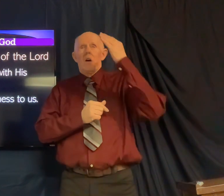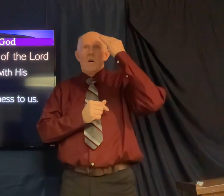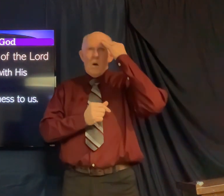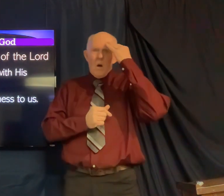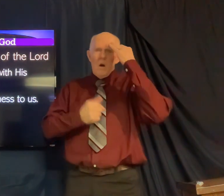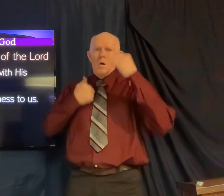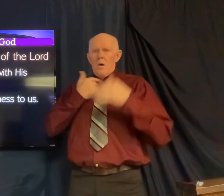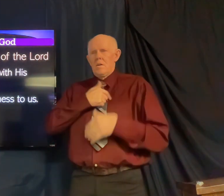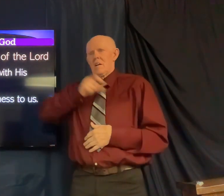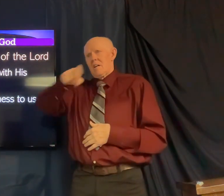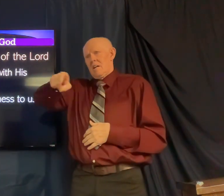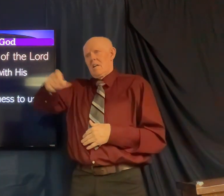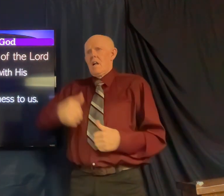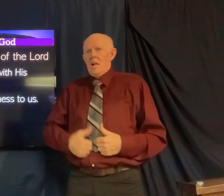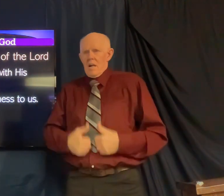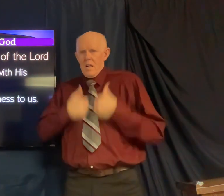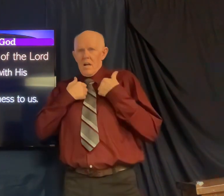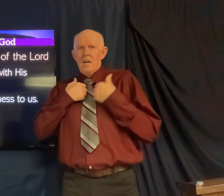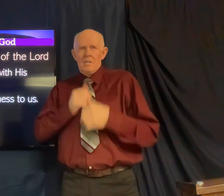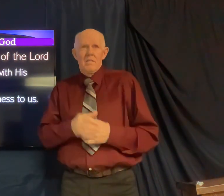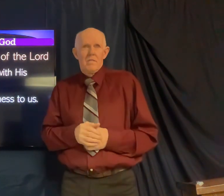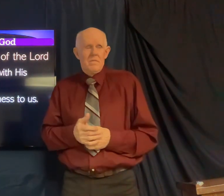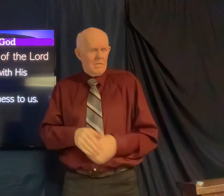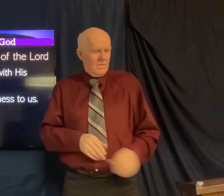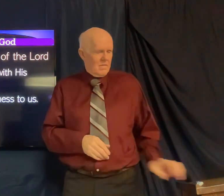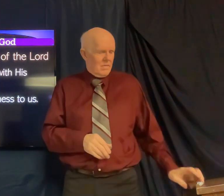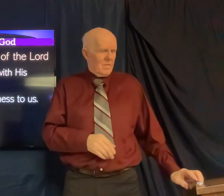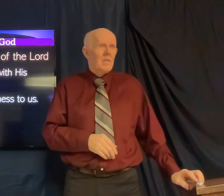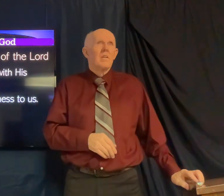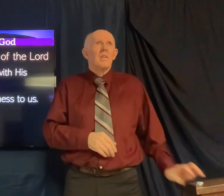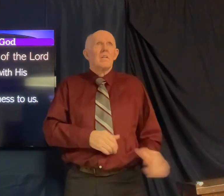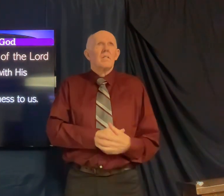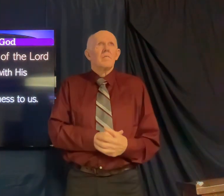to us. He knows that we need these for life.